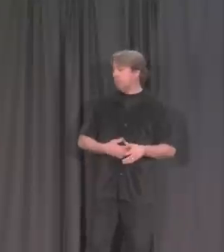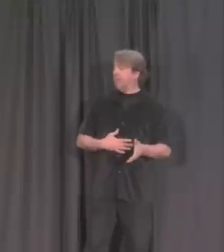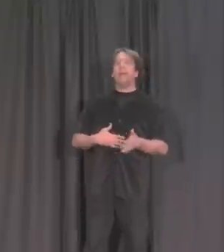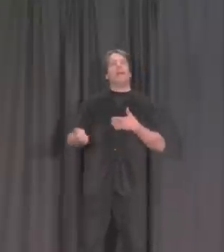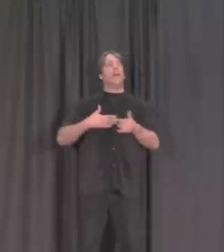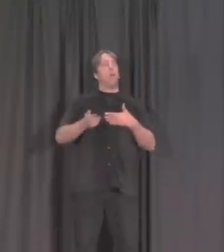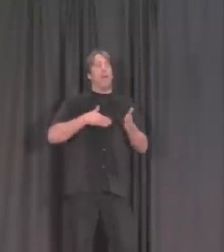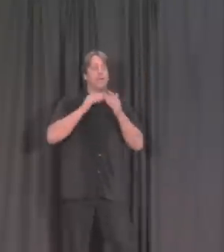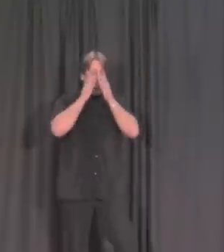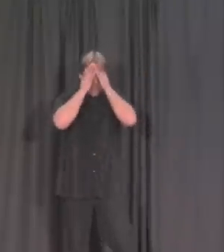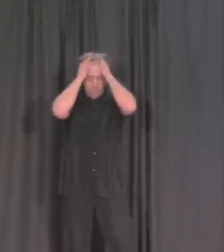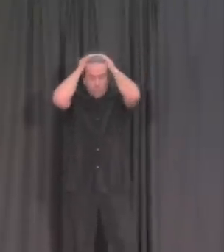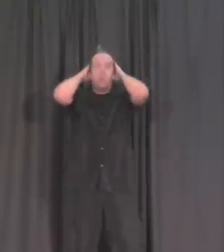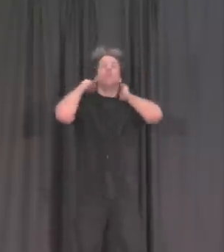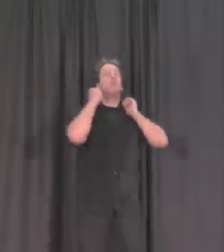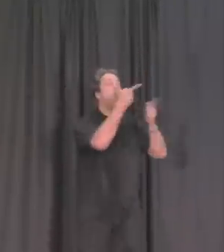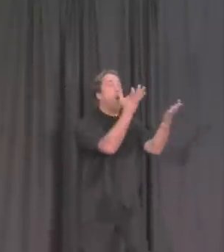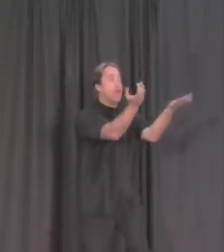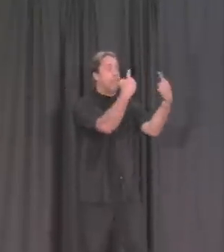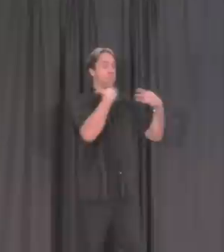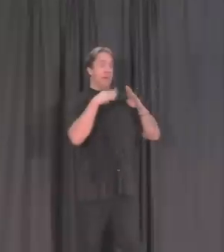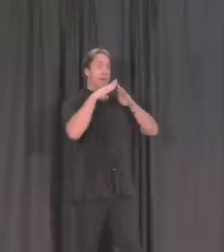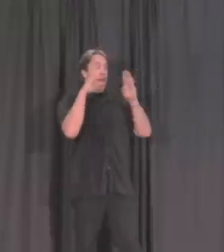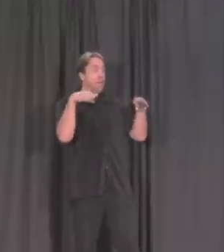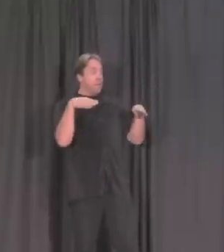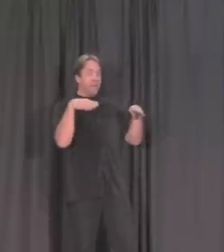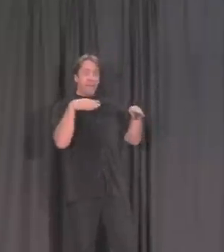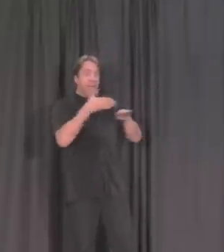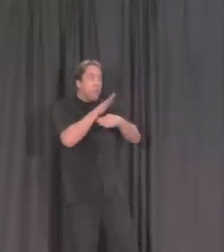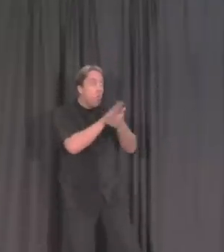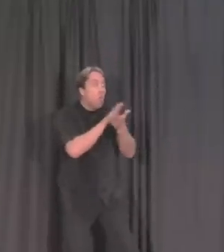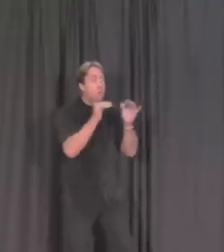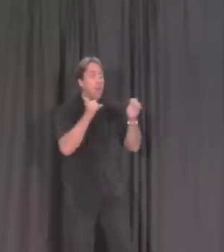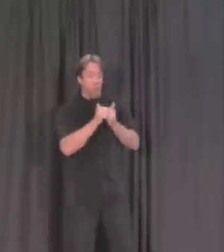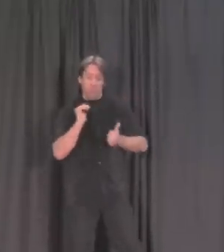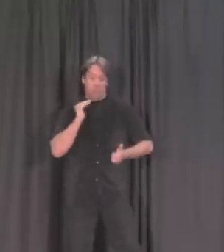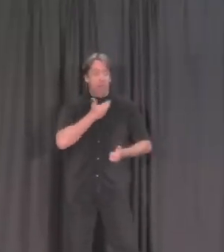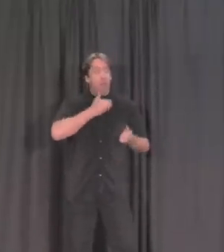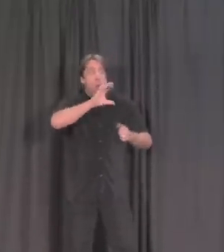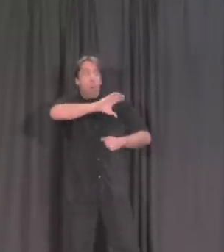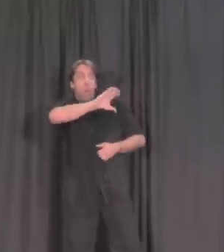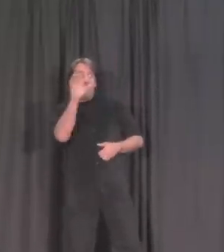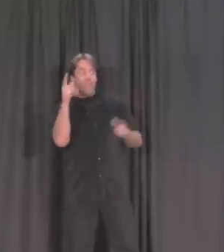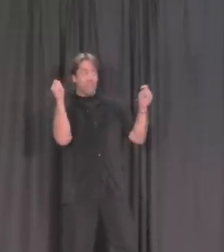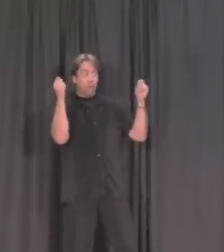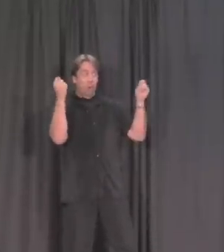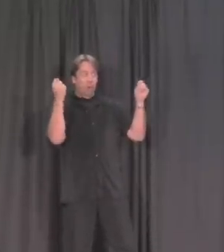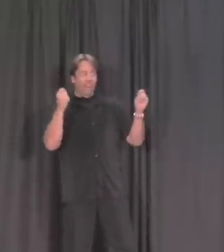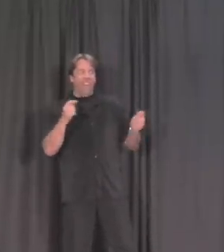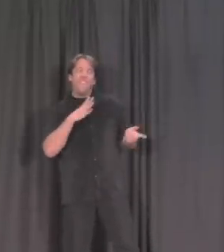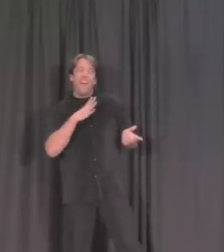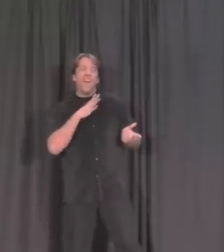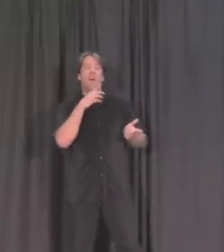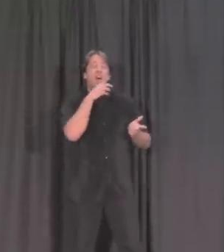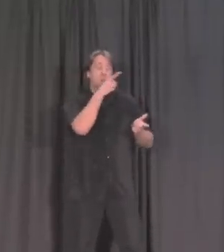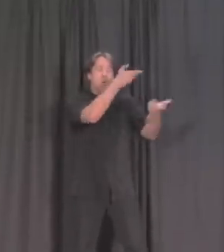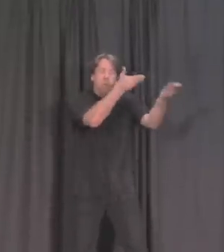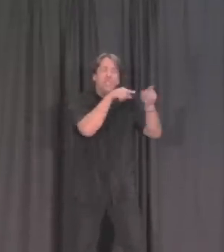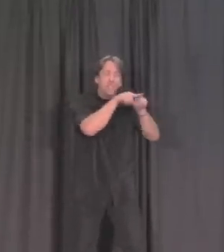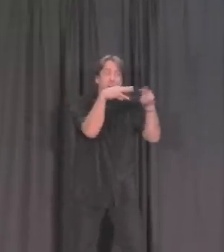neighborhood! Okay. Anyway, how about you guys come over to my house after school, pray, and we'll play with our Christmas toys. You